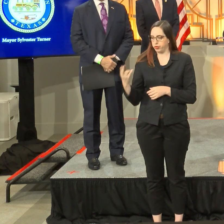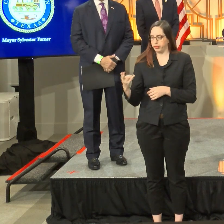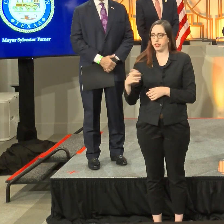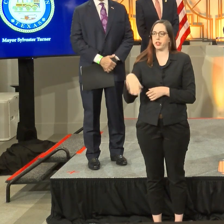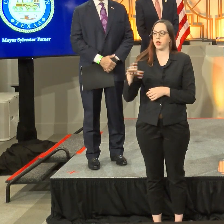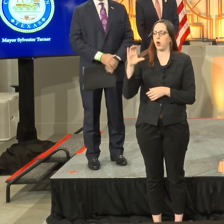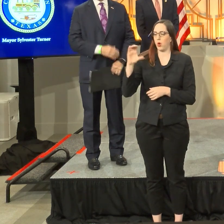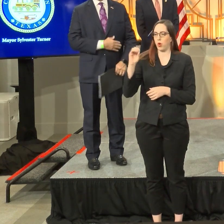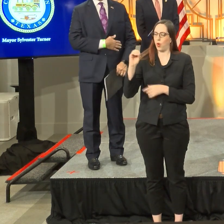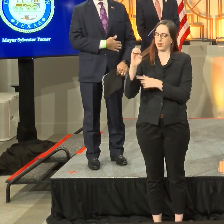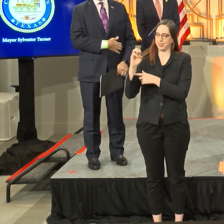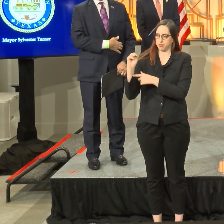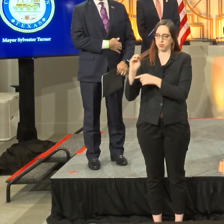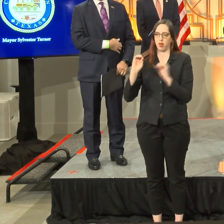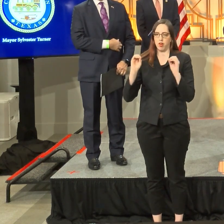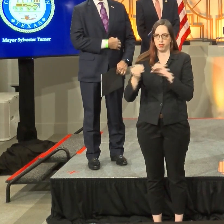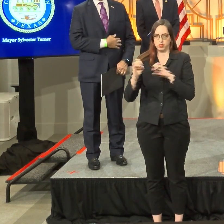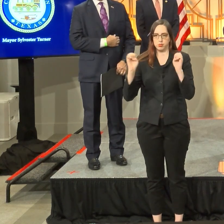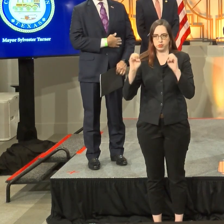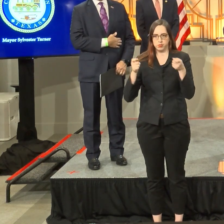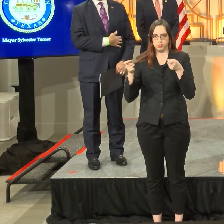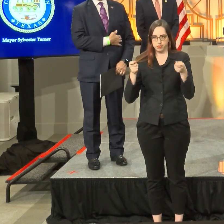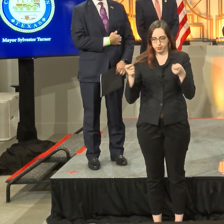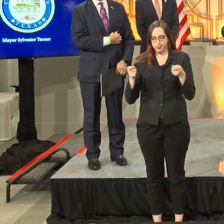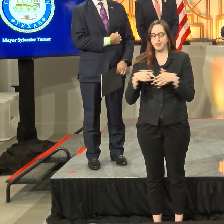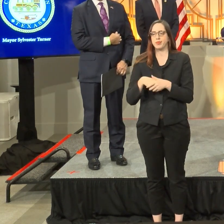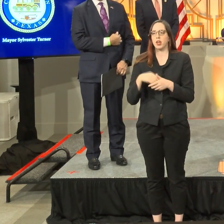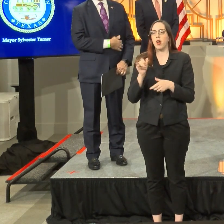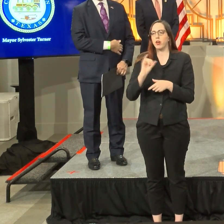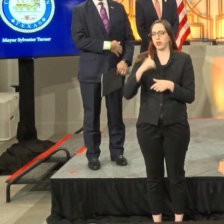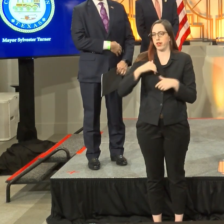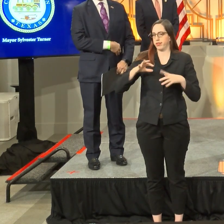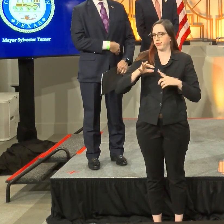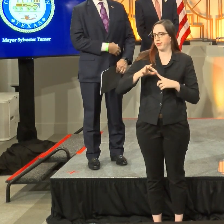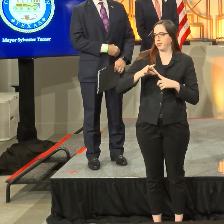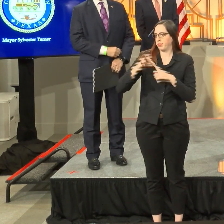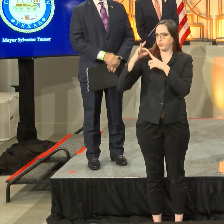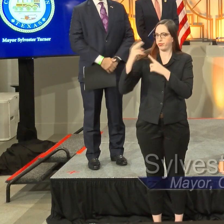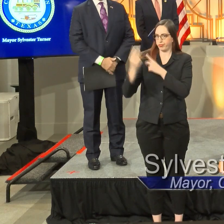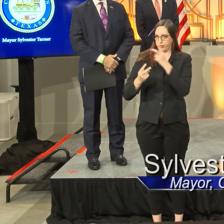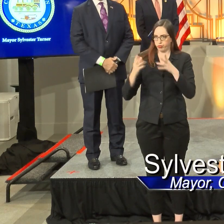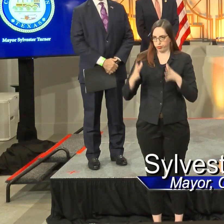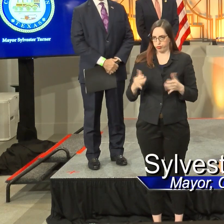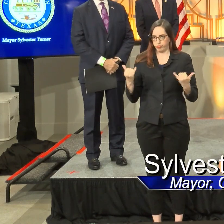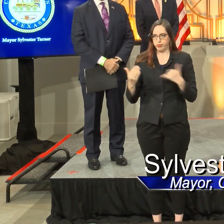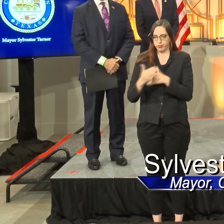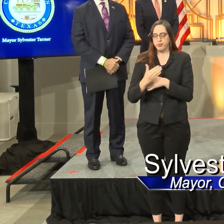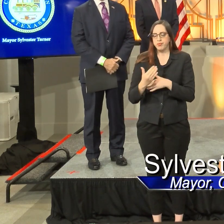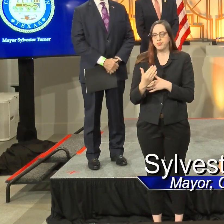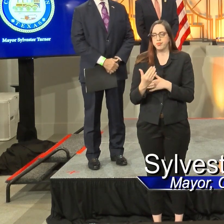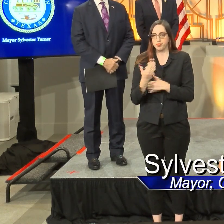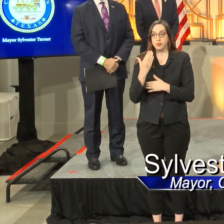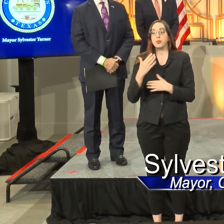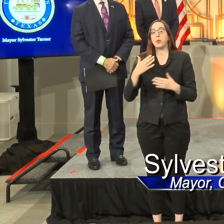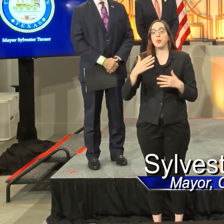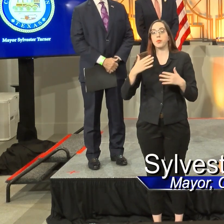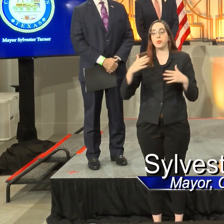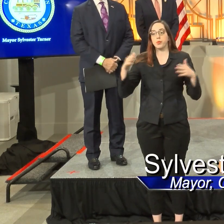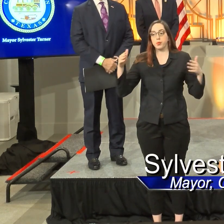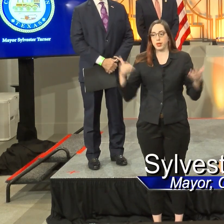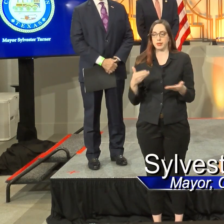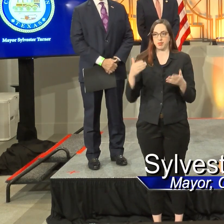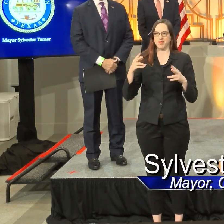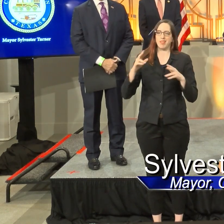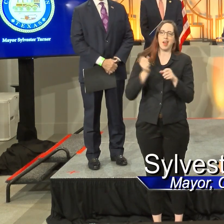Emergency Management, and going to be introducing all of our special guests this morning. So welcome to the annual Beat